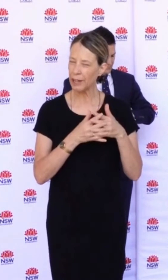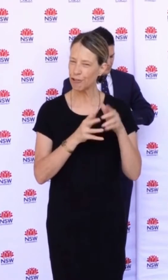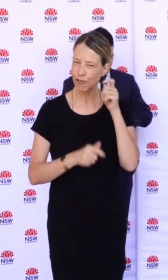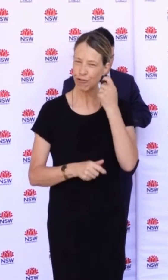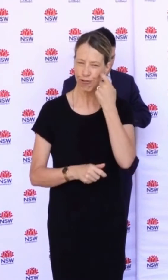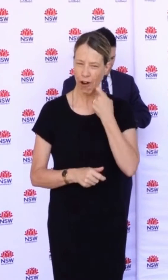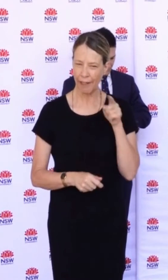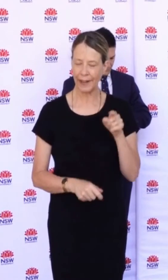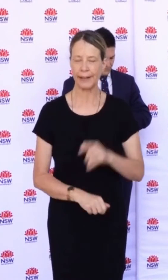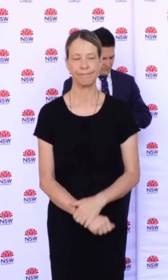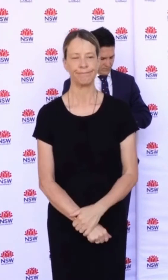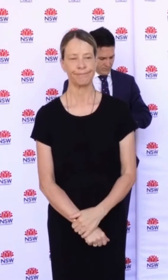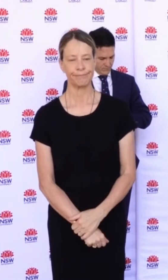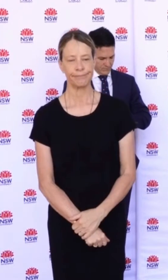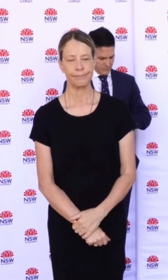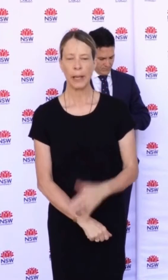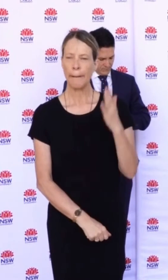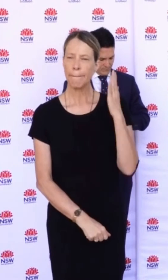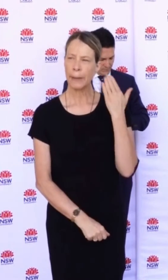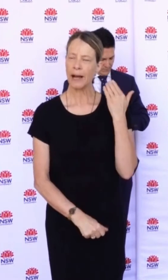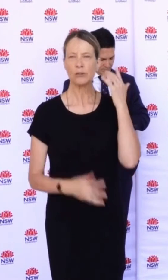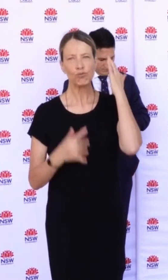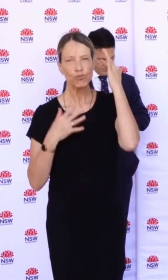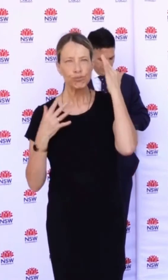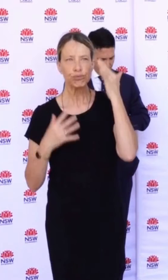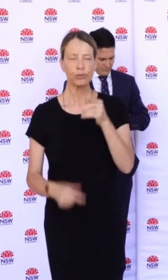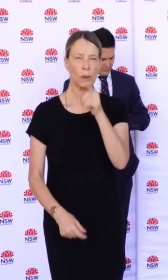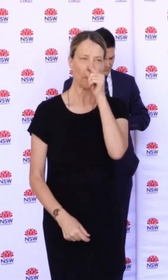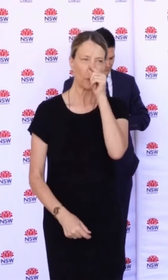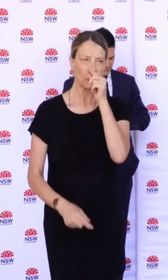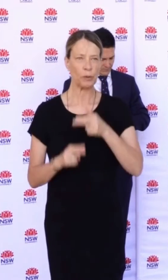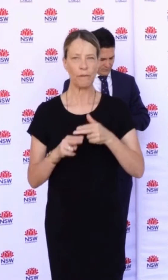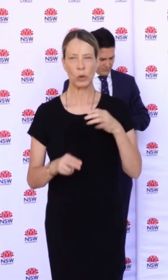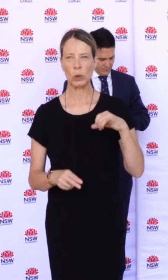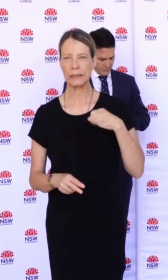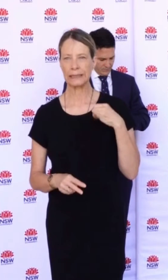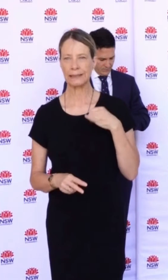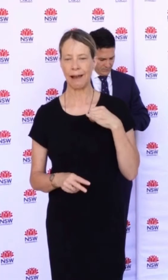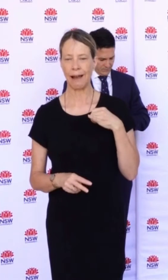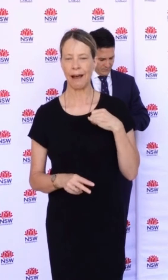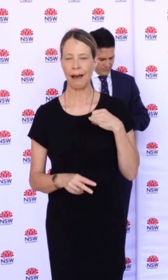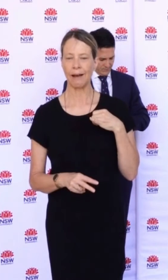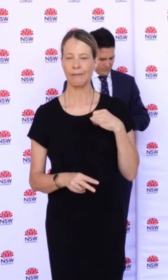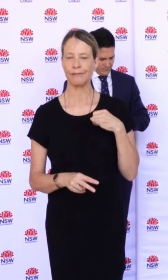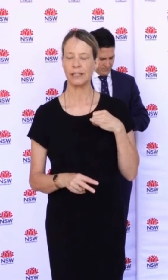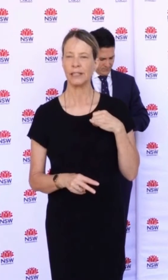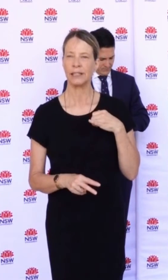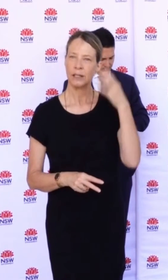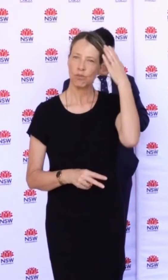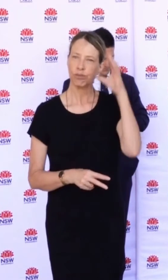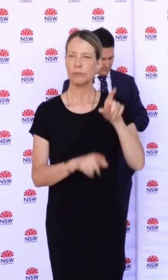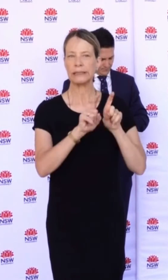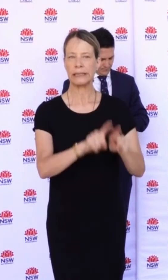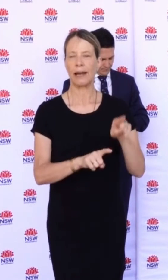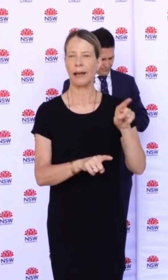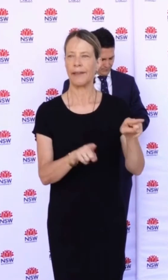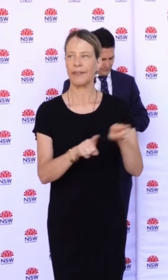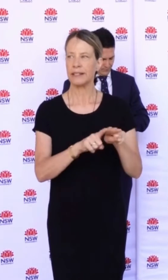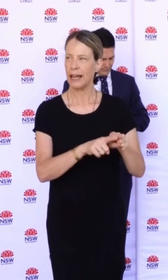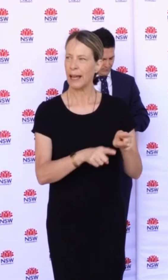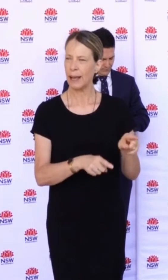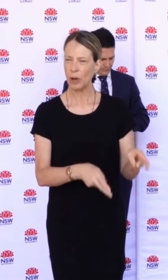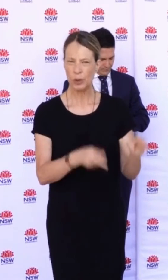we have looked at whether or not it was feasible to have staff stay in the hotels, but it really isn't feasible. We have, as I